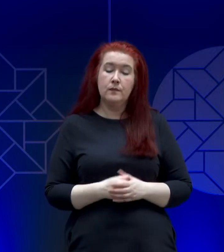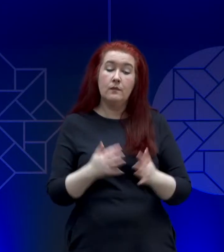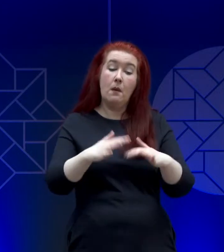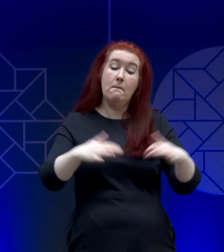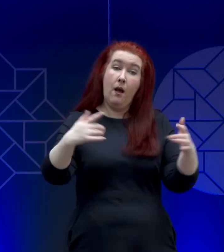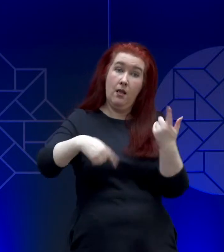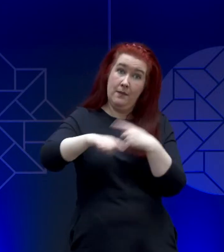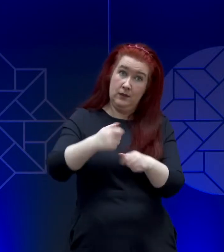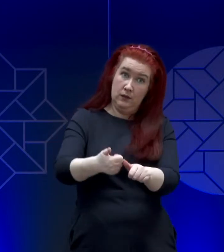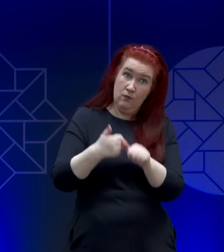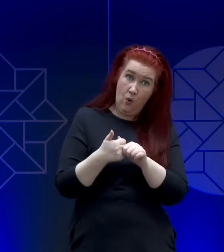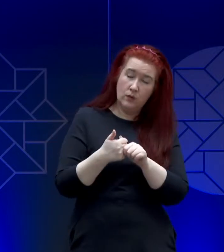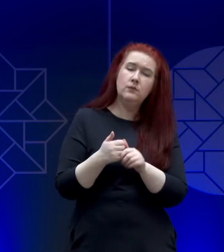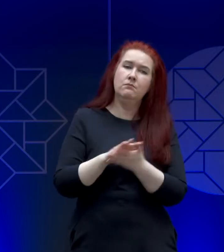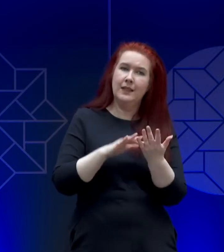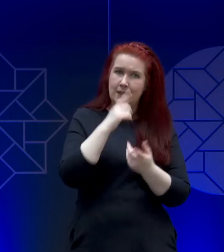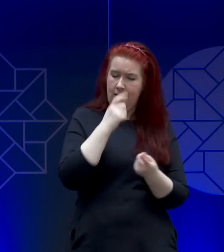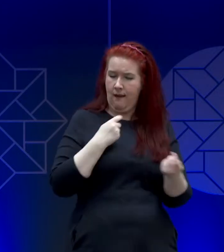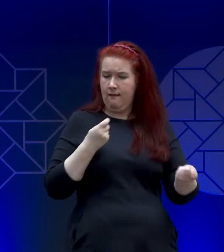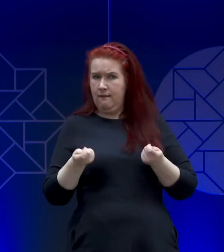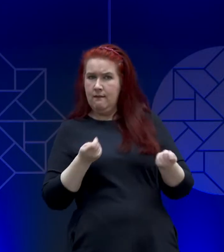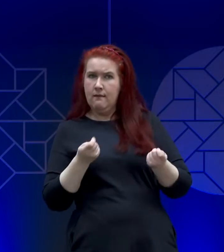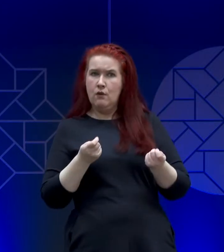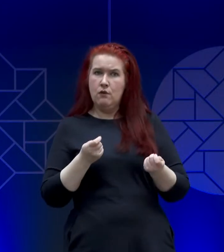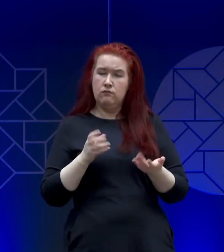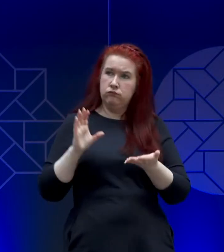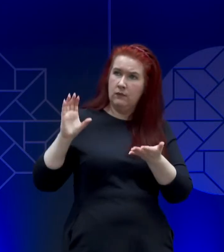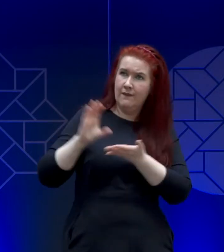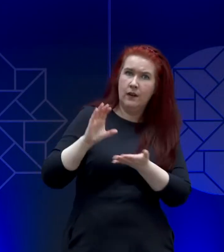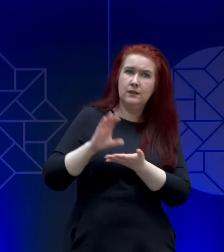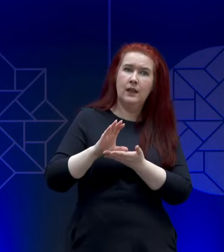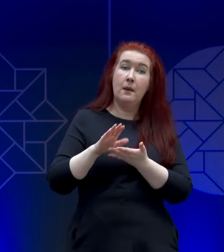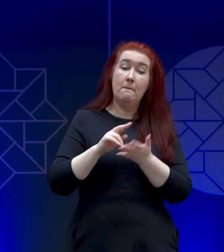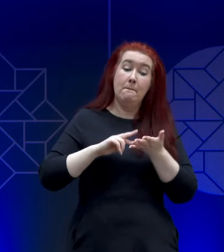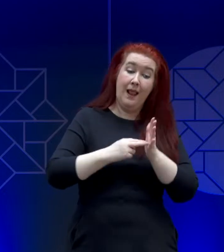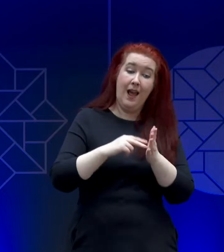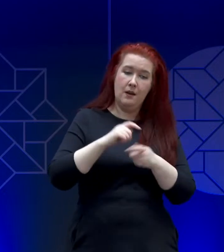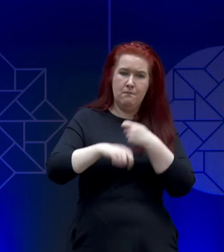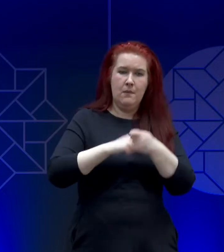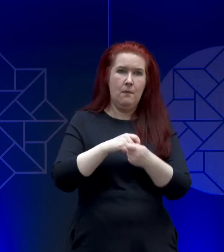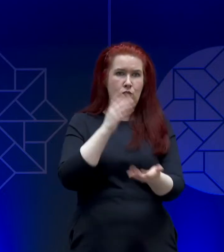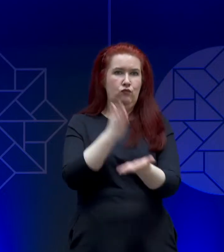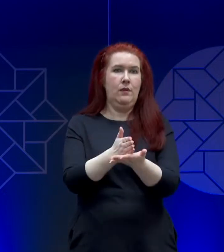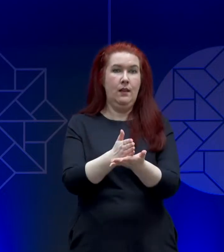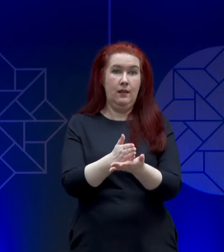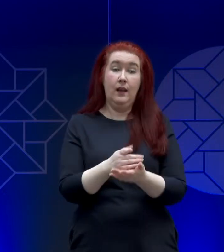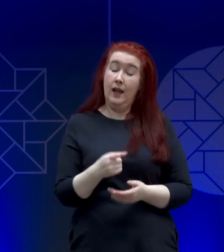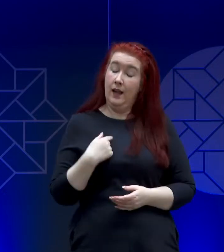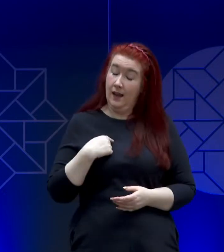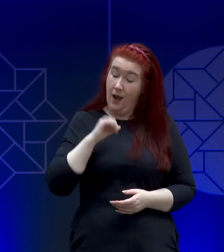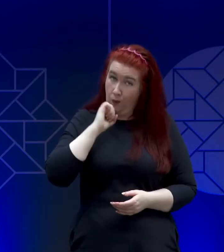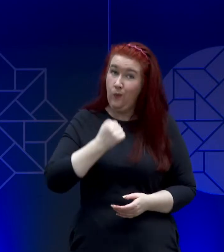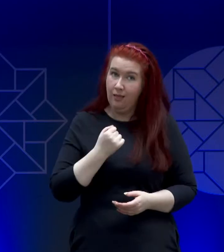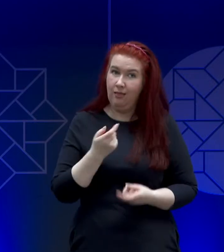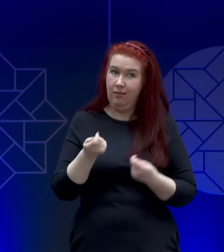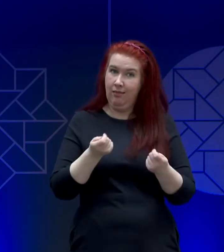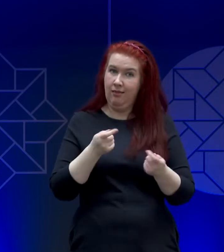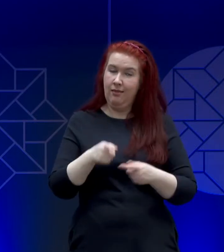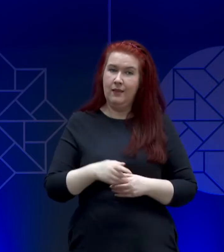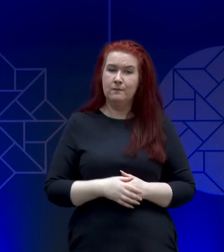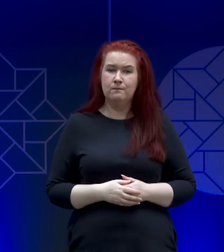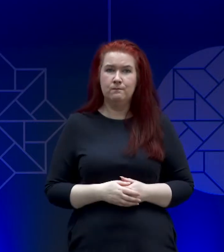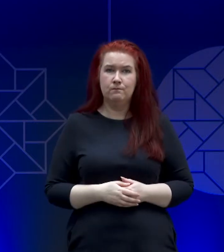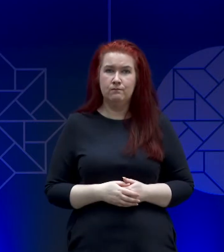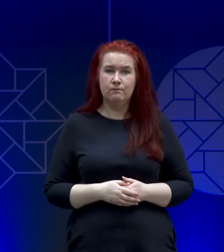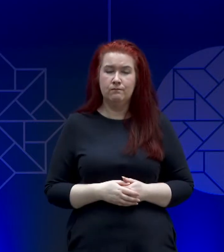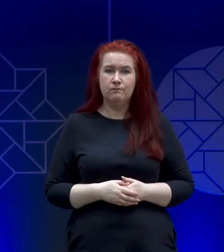I can marshal the necessary resources to turn plans into reality, And believe you me, I will. From those